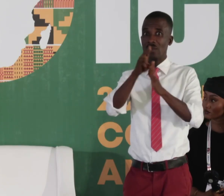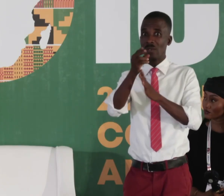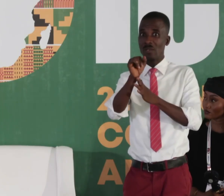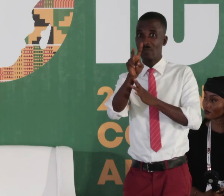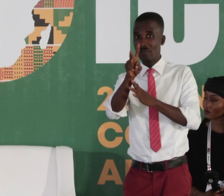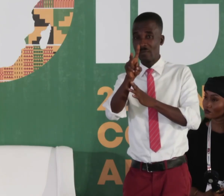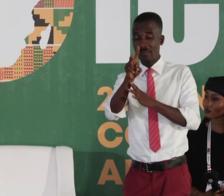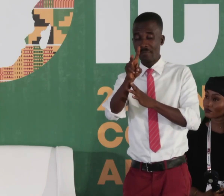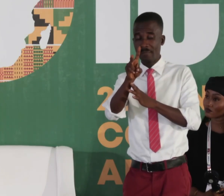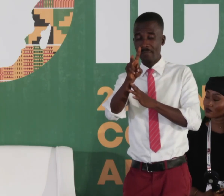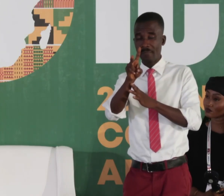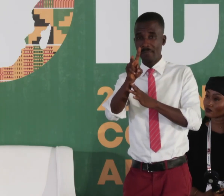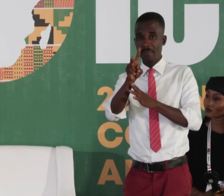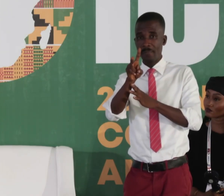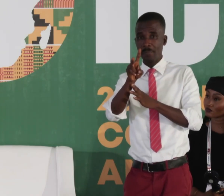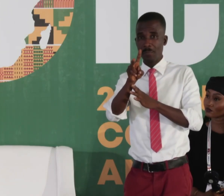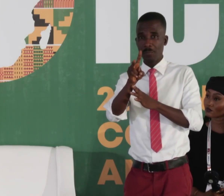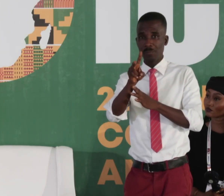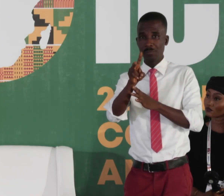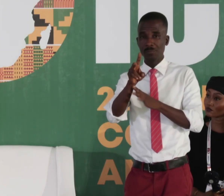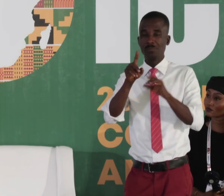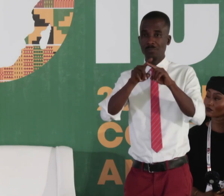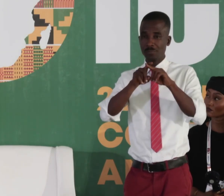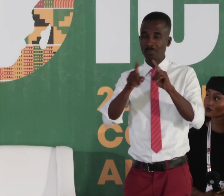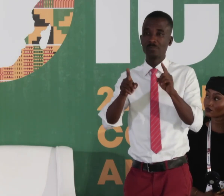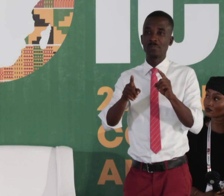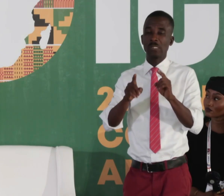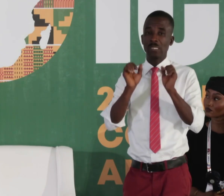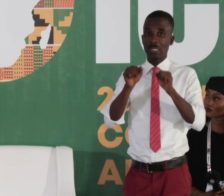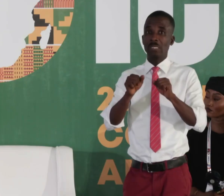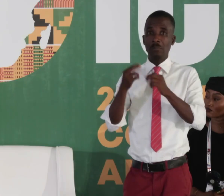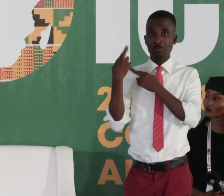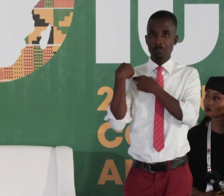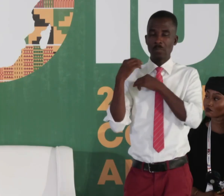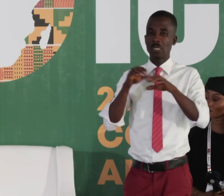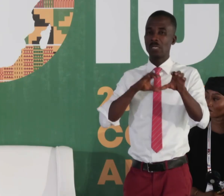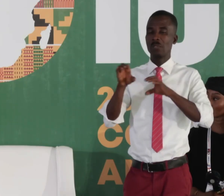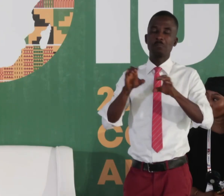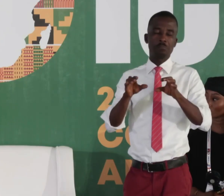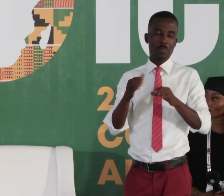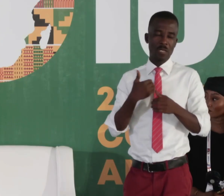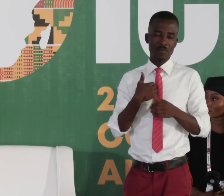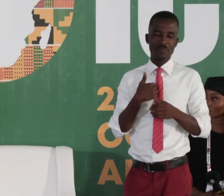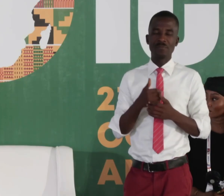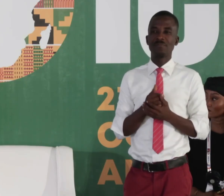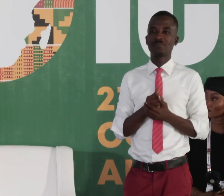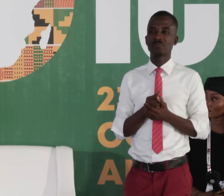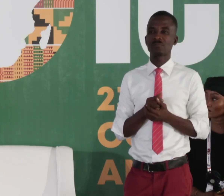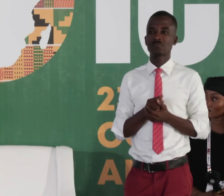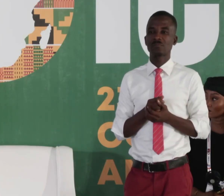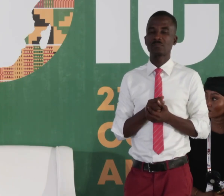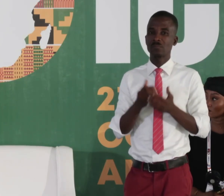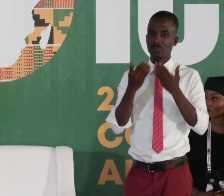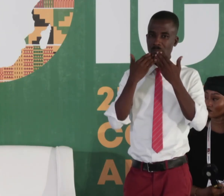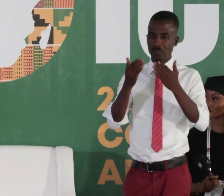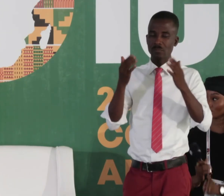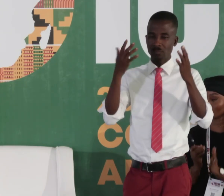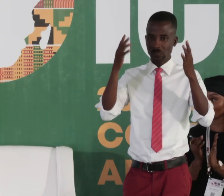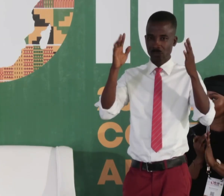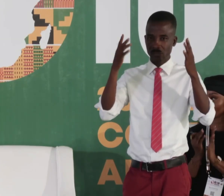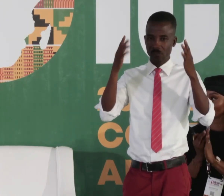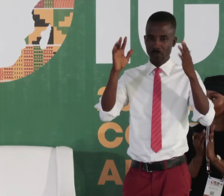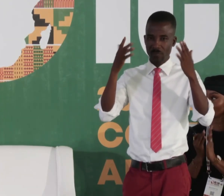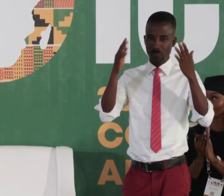eligible for PrEP medications, they cannot play a role in improving the uptake of PrEP. Thank you very much for